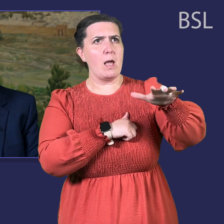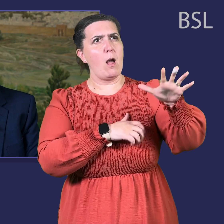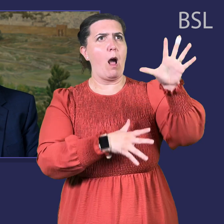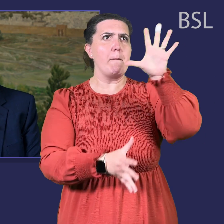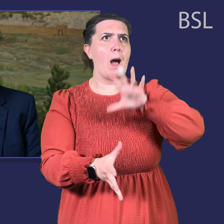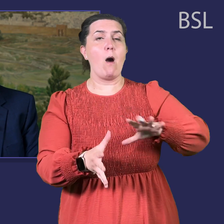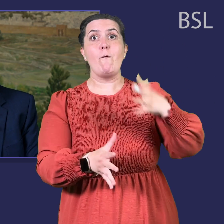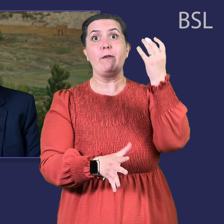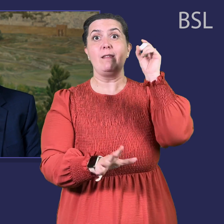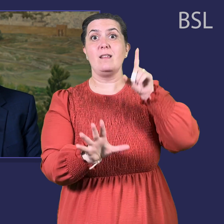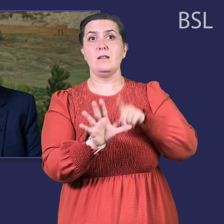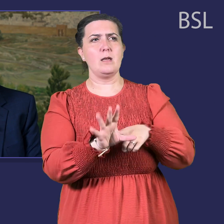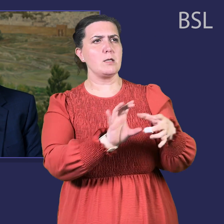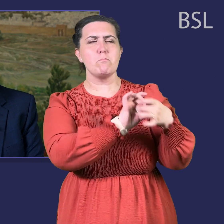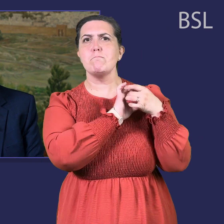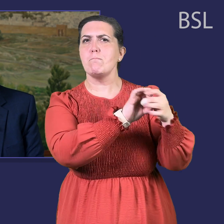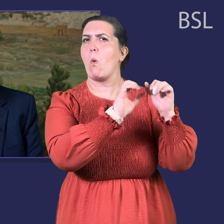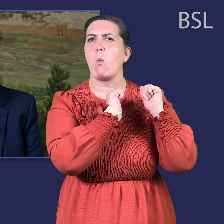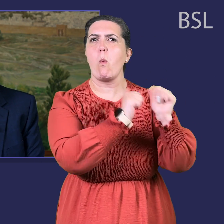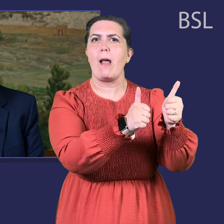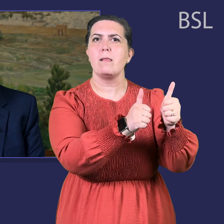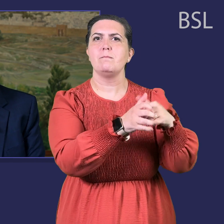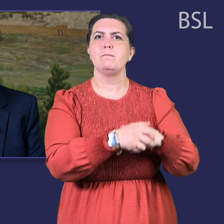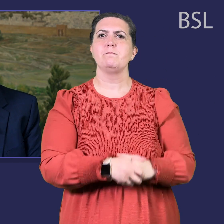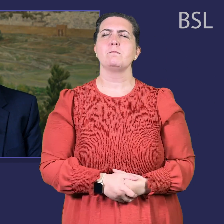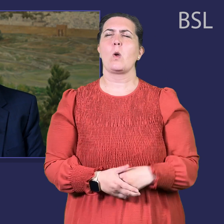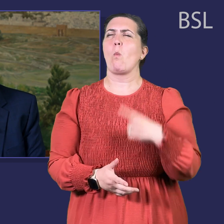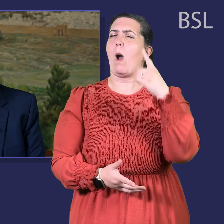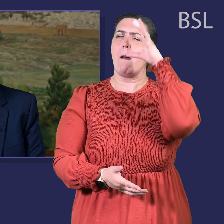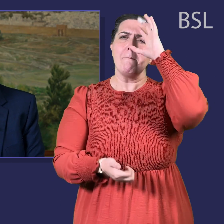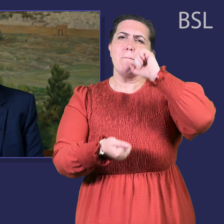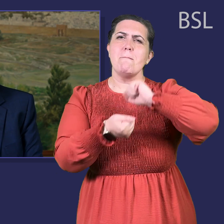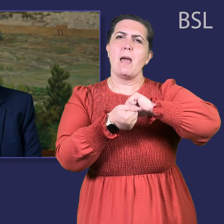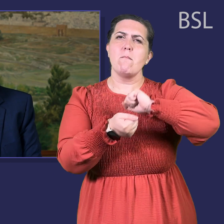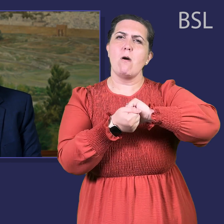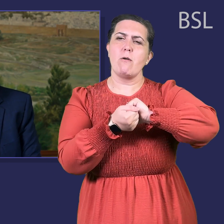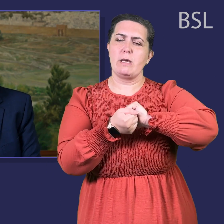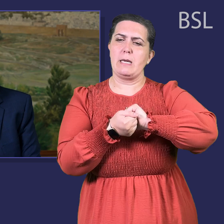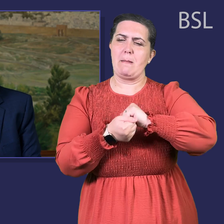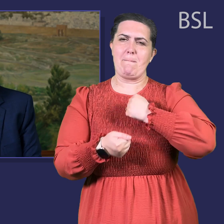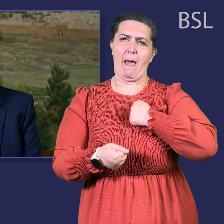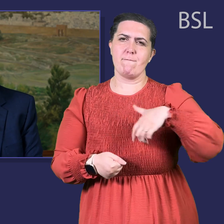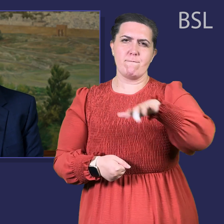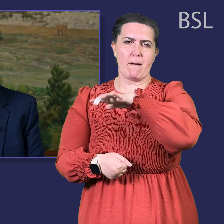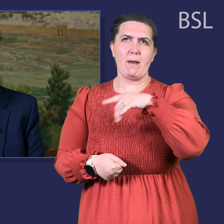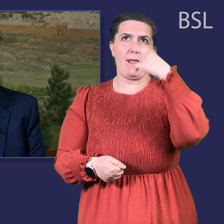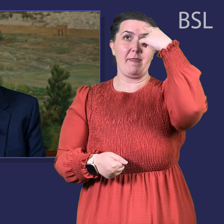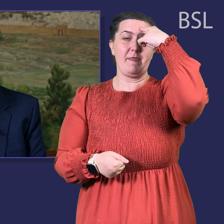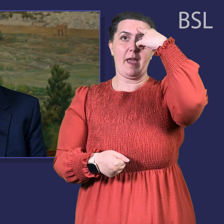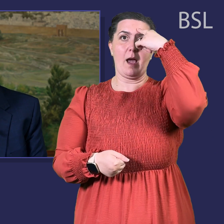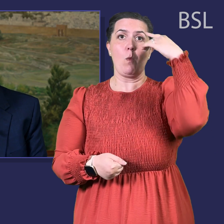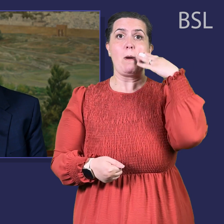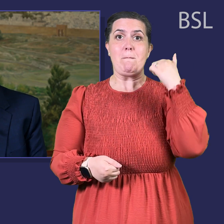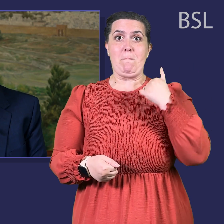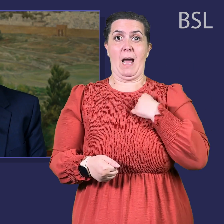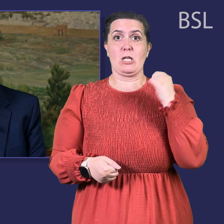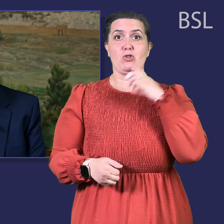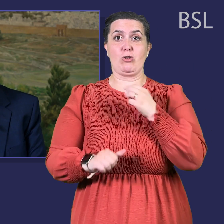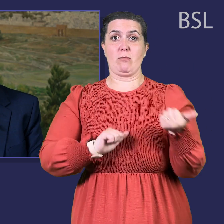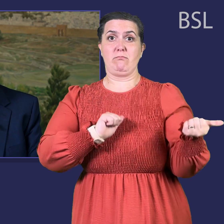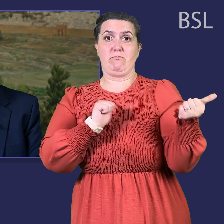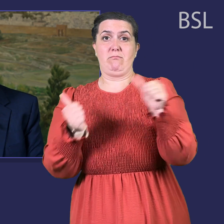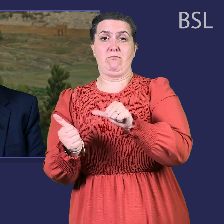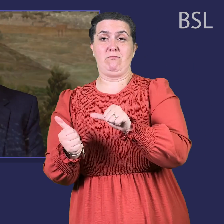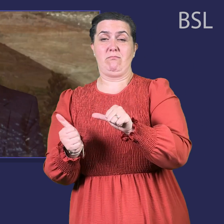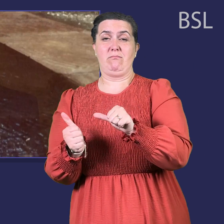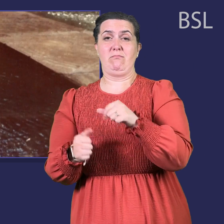family closely for nearly 50 years. One endearing event the Hollands have never forgotten was when